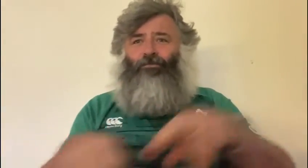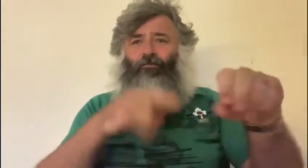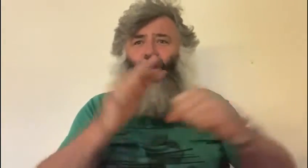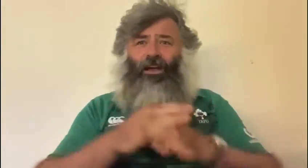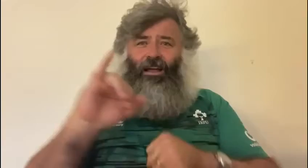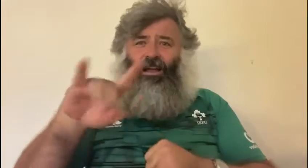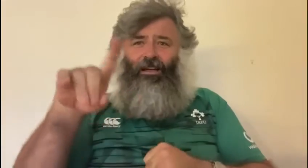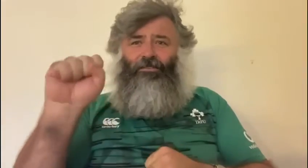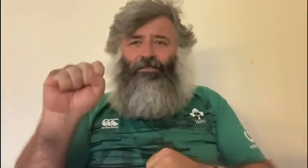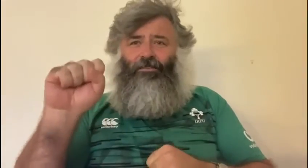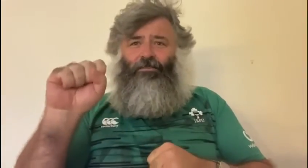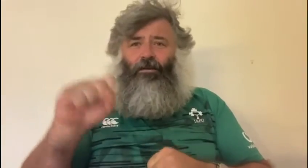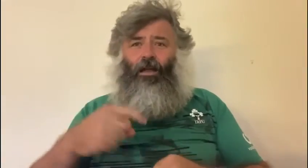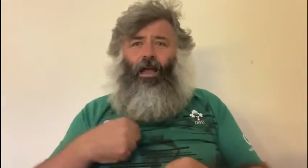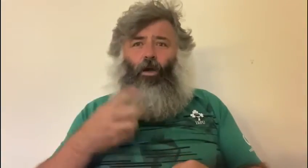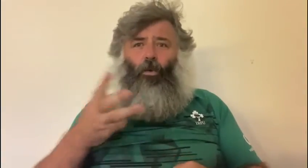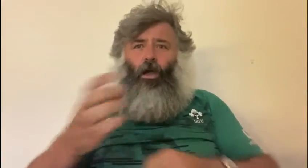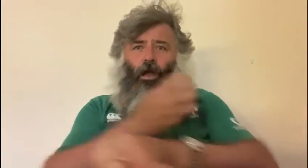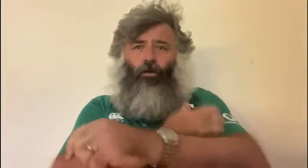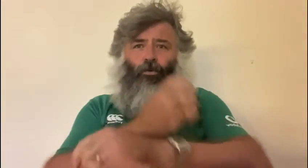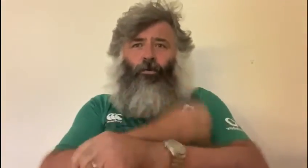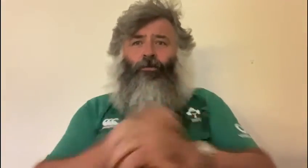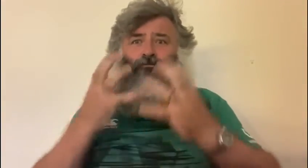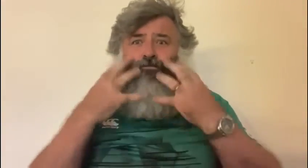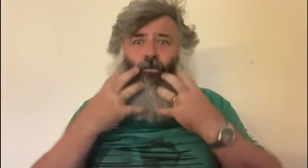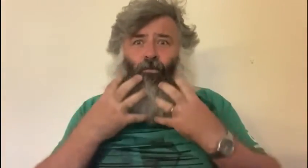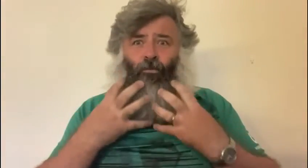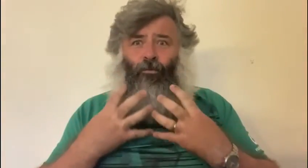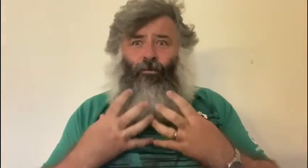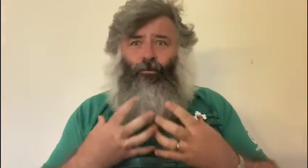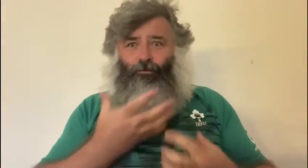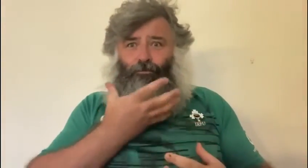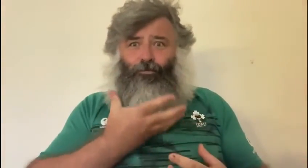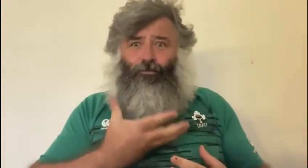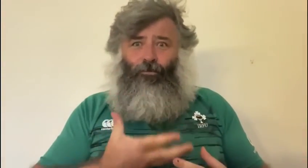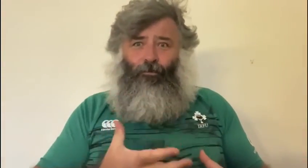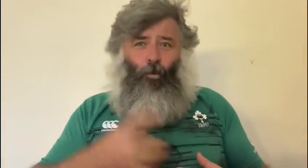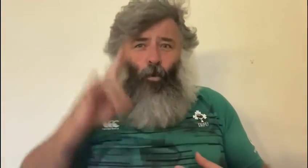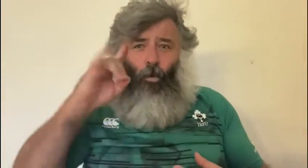Help me fundraise for the IDS. I will continue to grow.